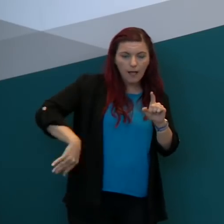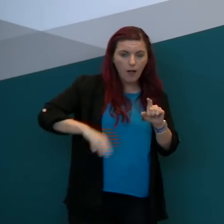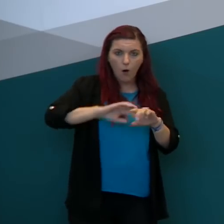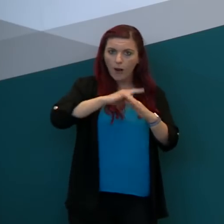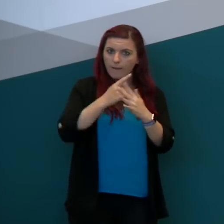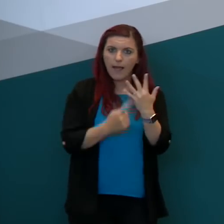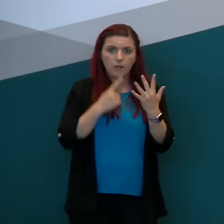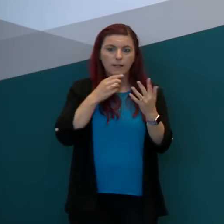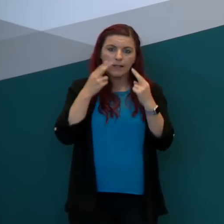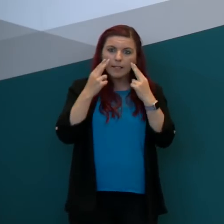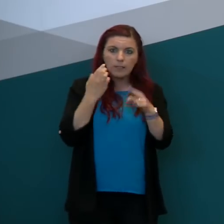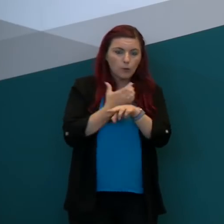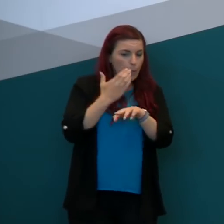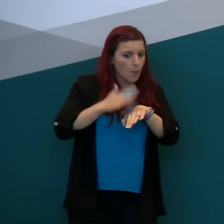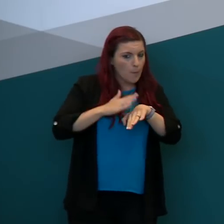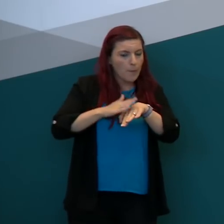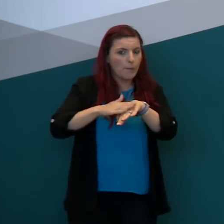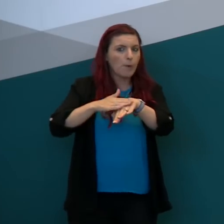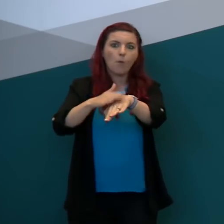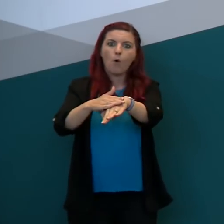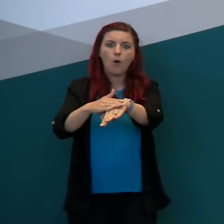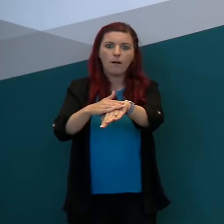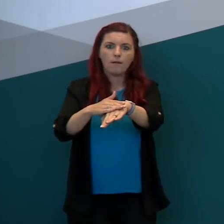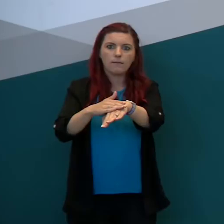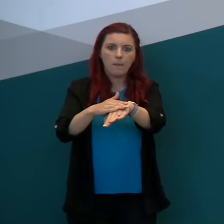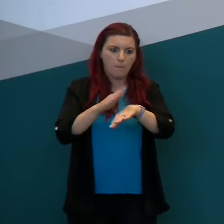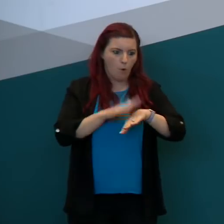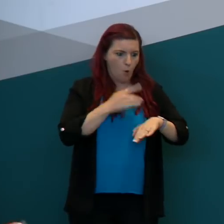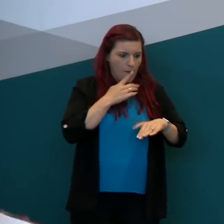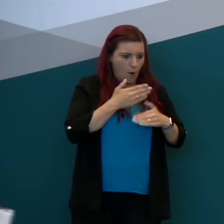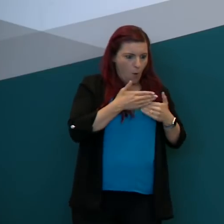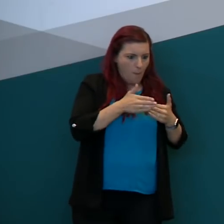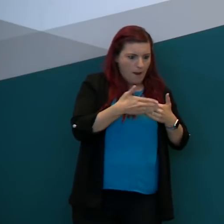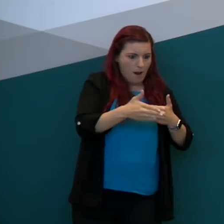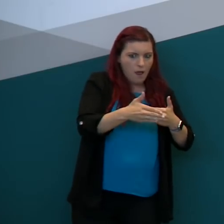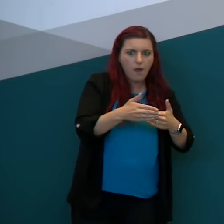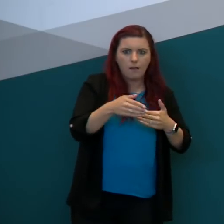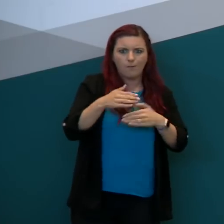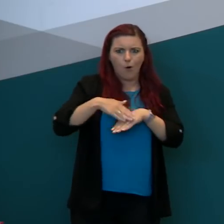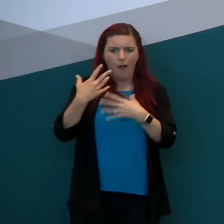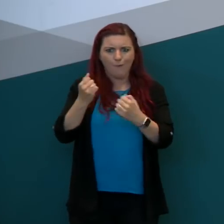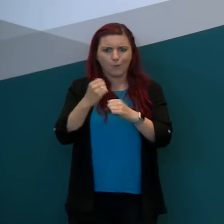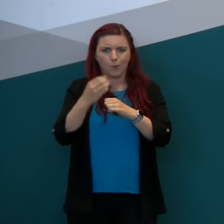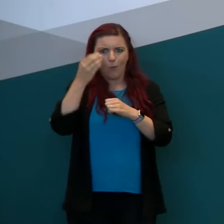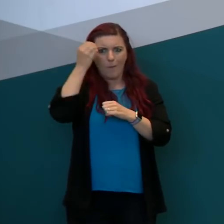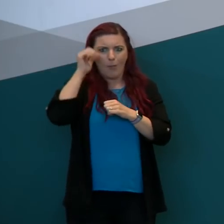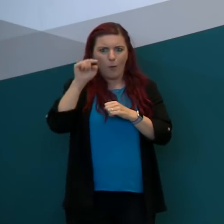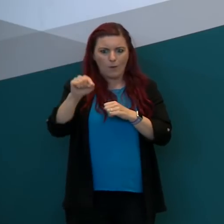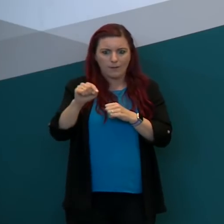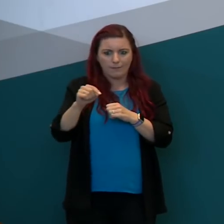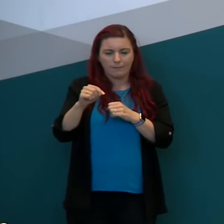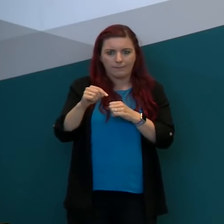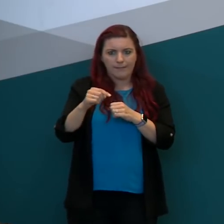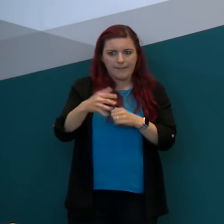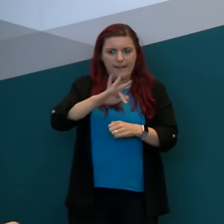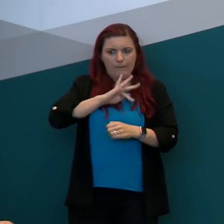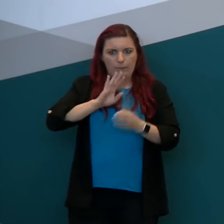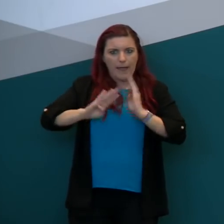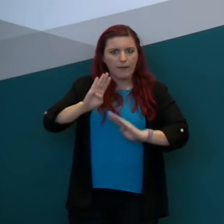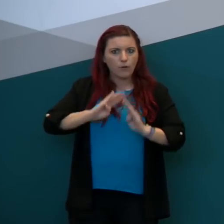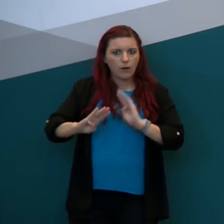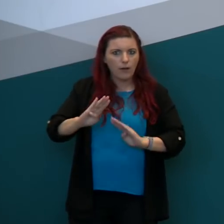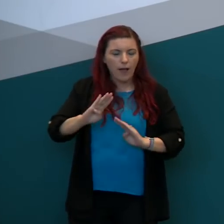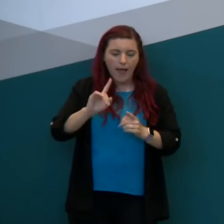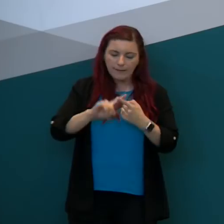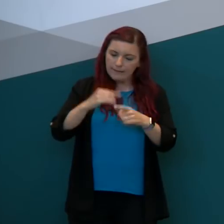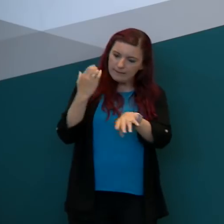that, respiratory etiquette, face coverings we're going to be talking about more, and maintaining